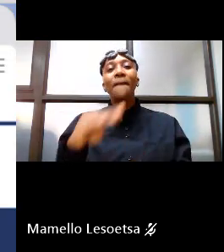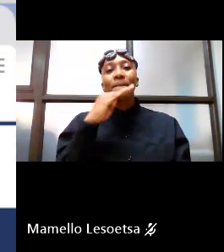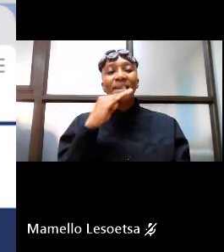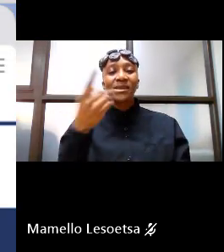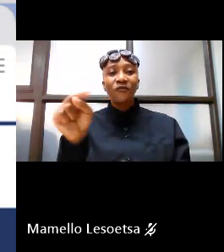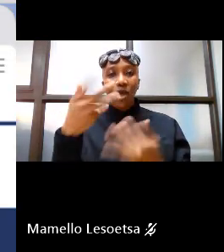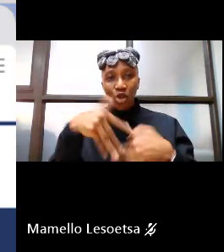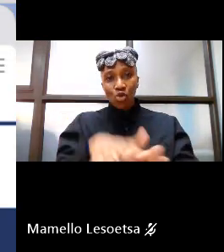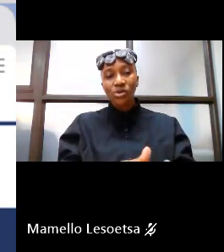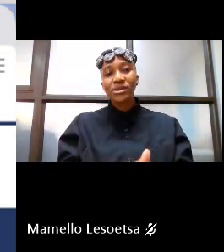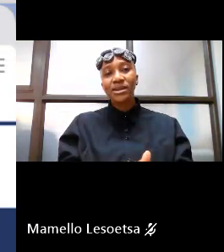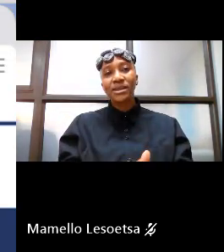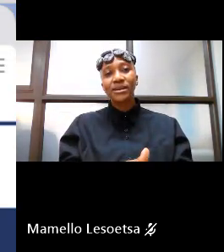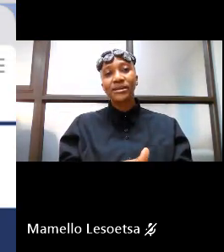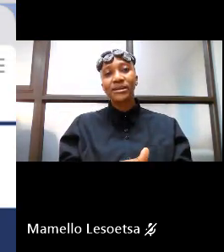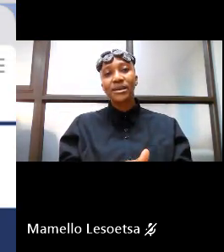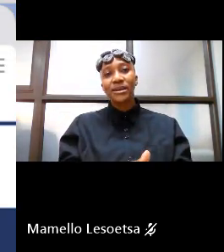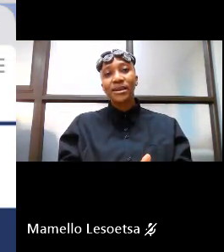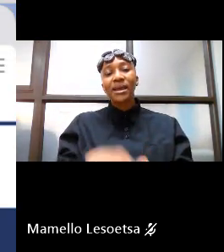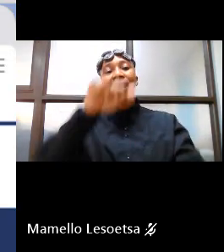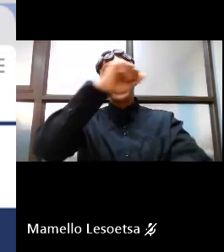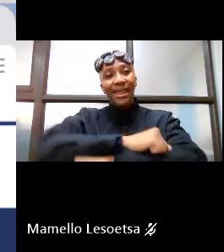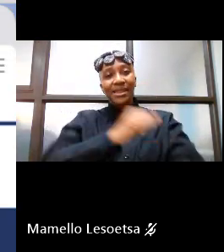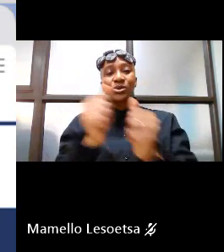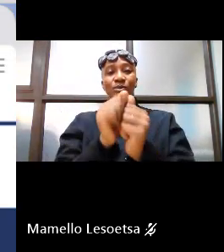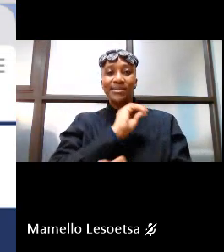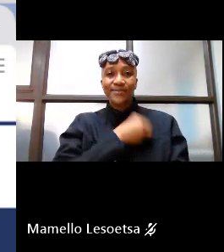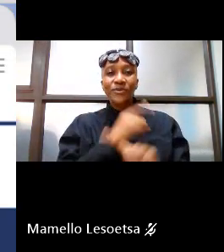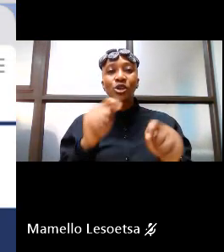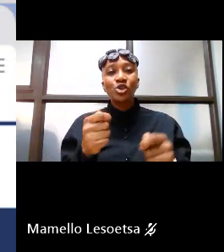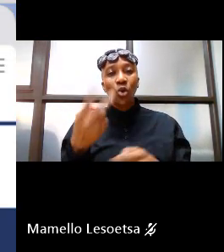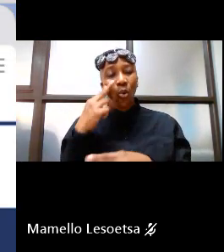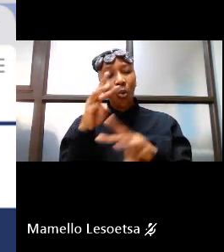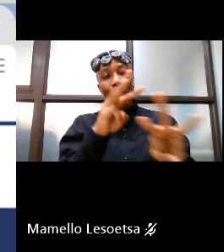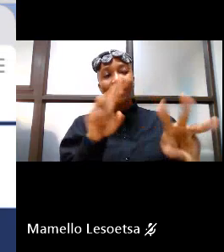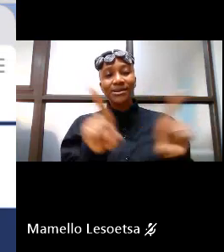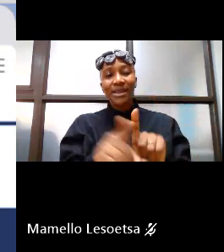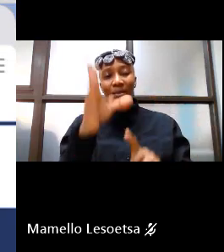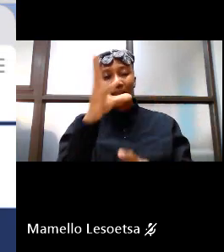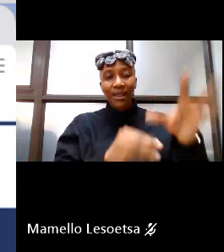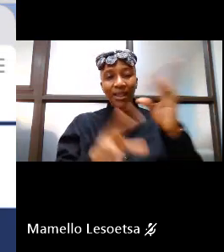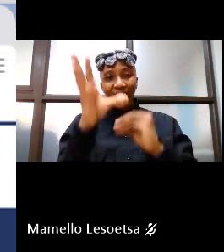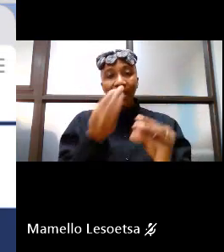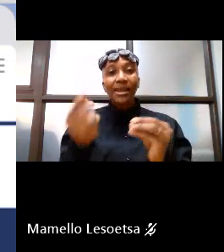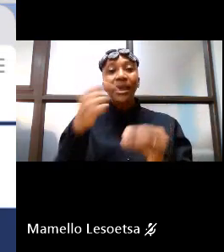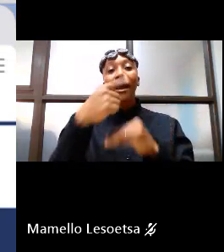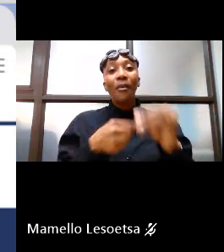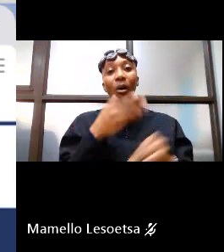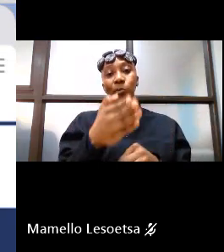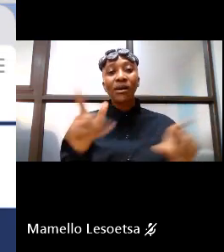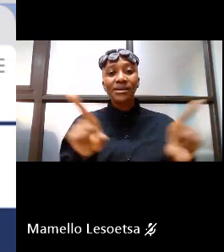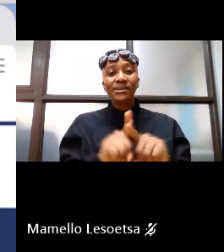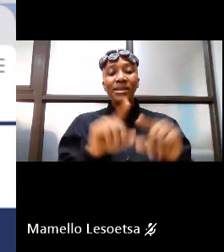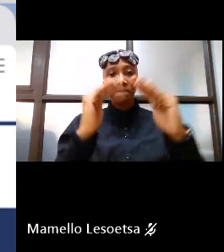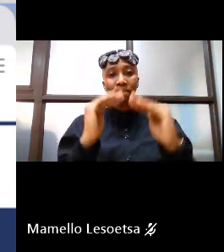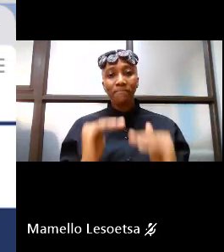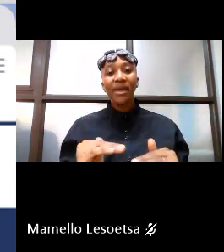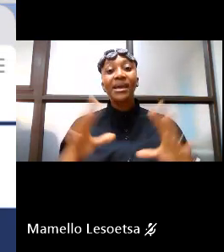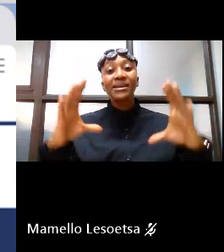So you can listen and watch the video there to know more about it. Then in this